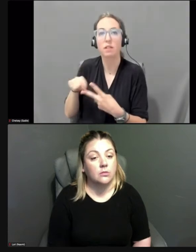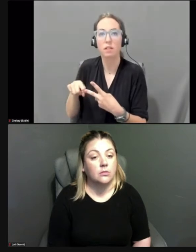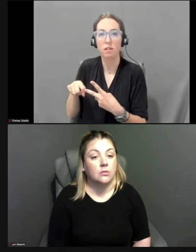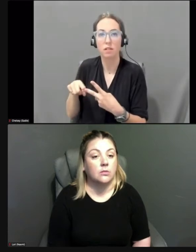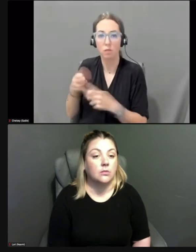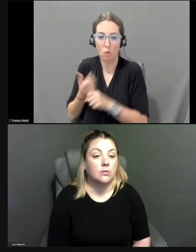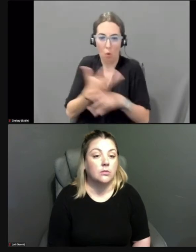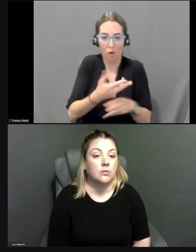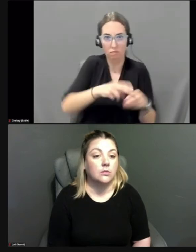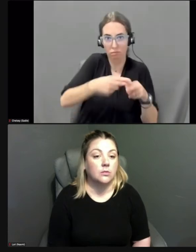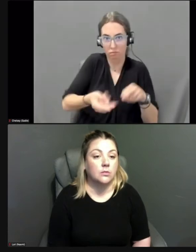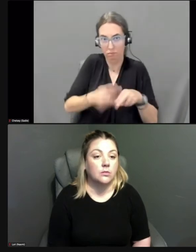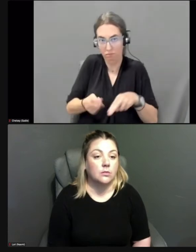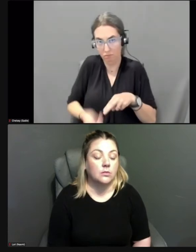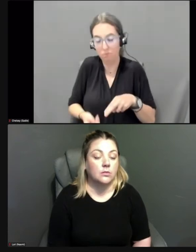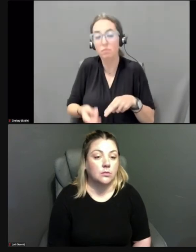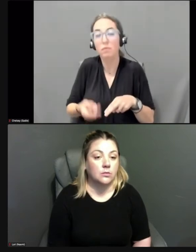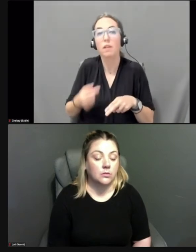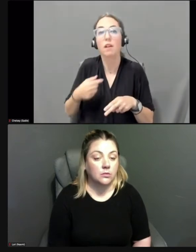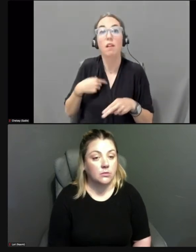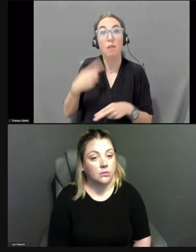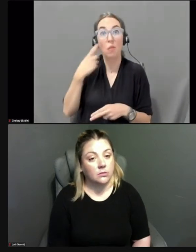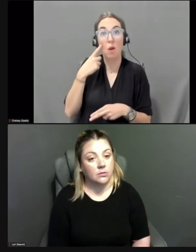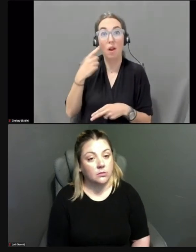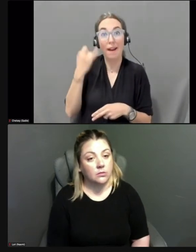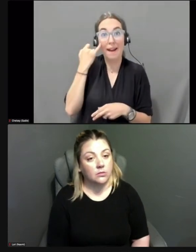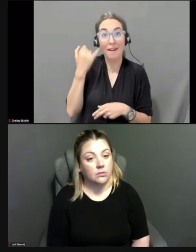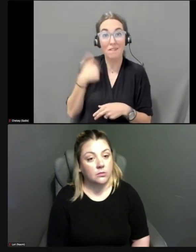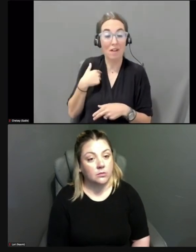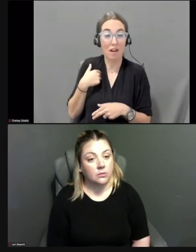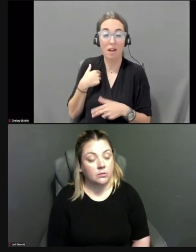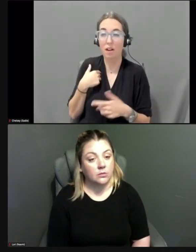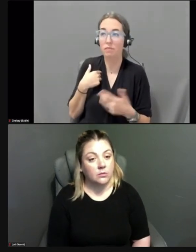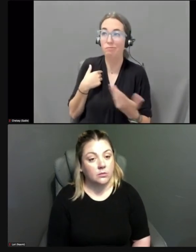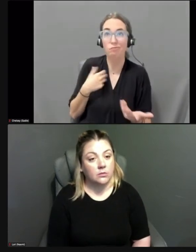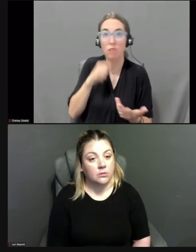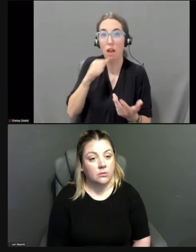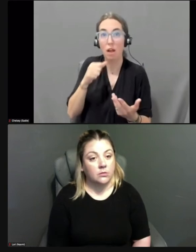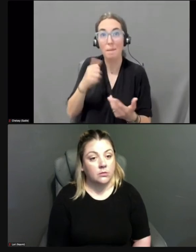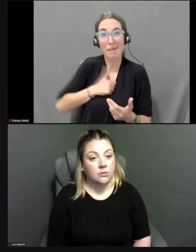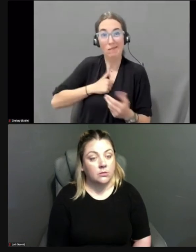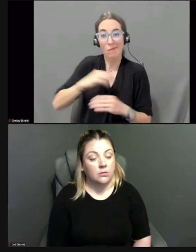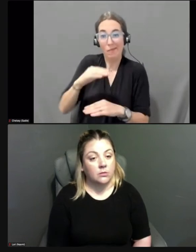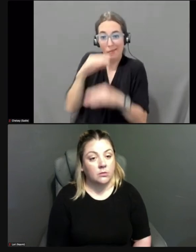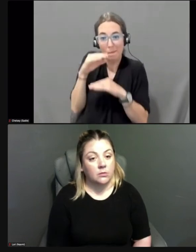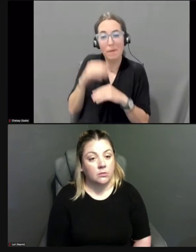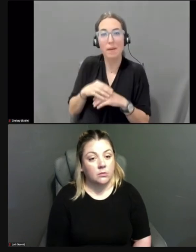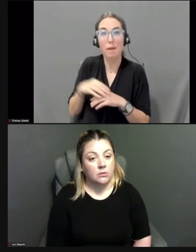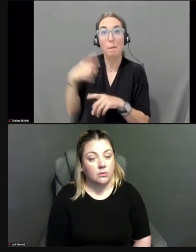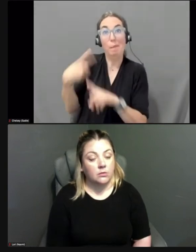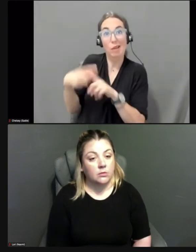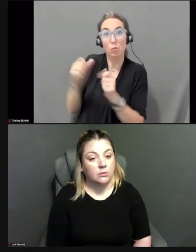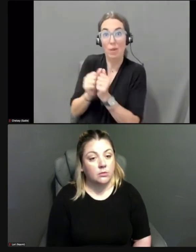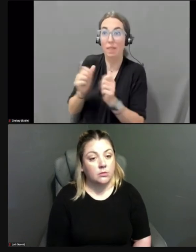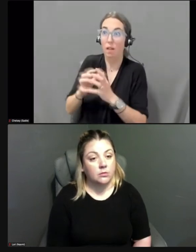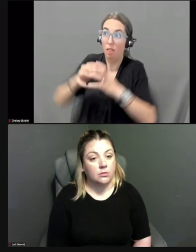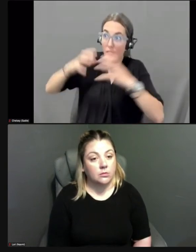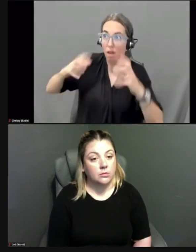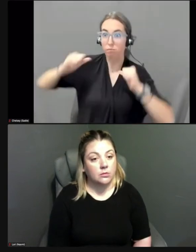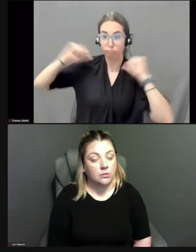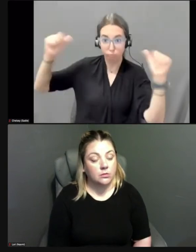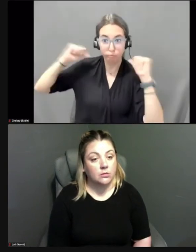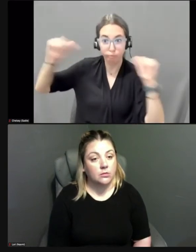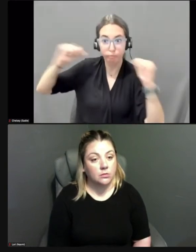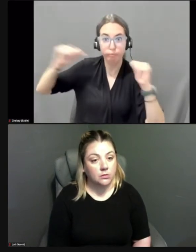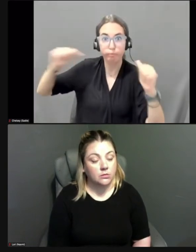maintain this very low amount of calories consumed and this very high amount of exercise I was doing, like it's not something that could have